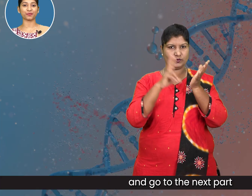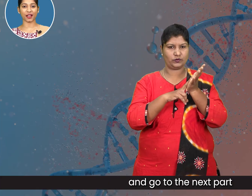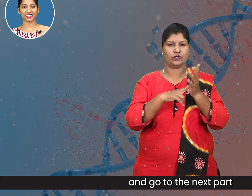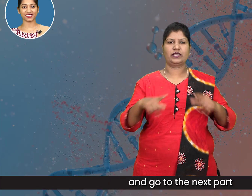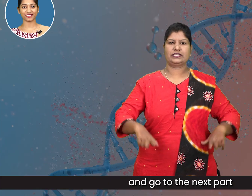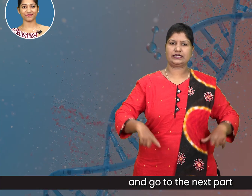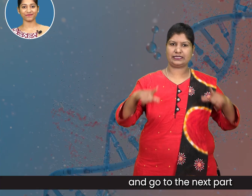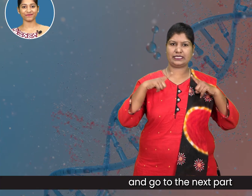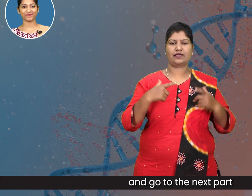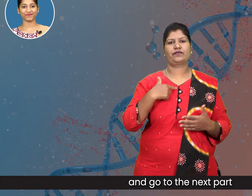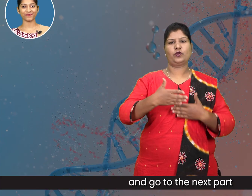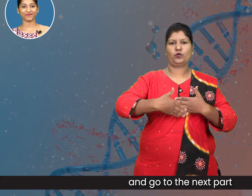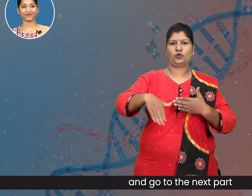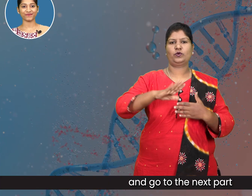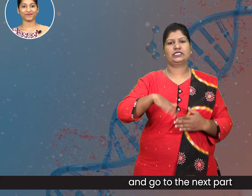to the next part.